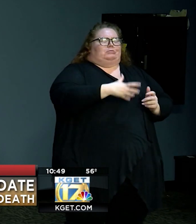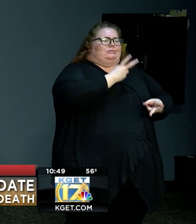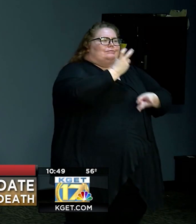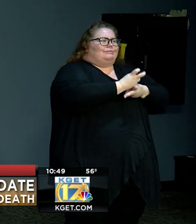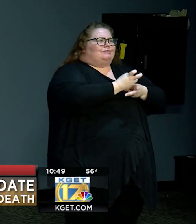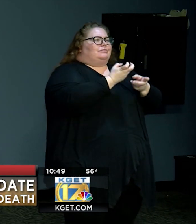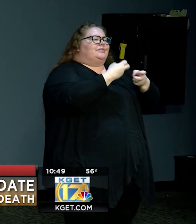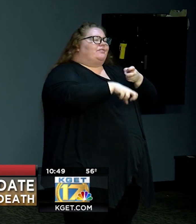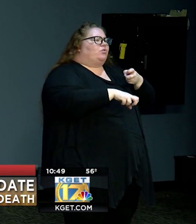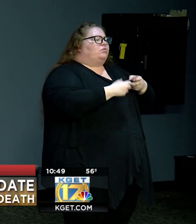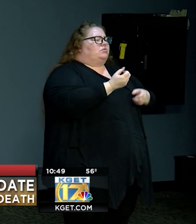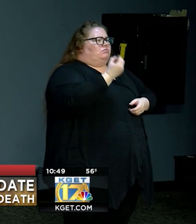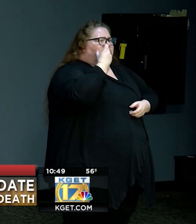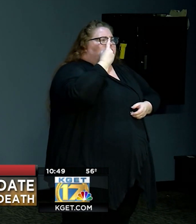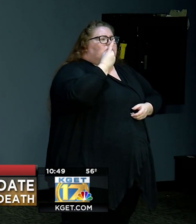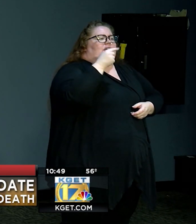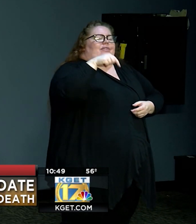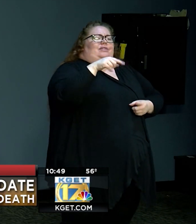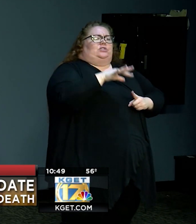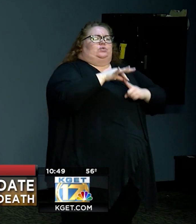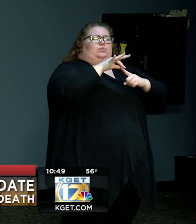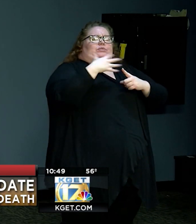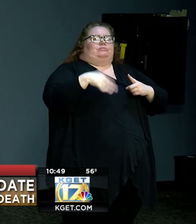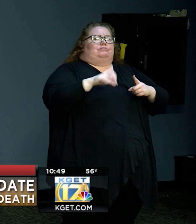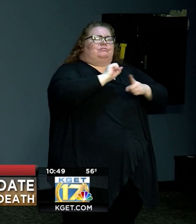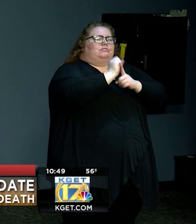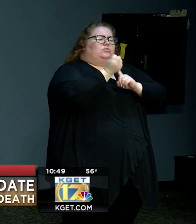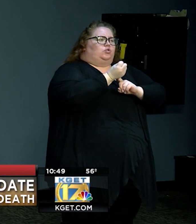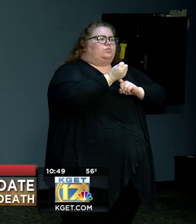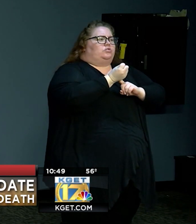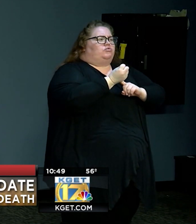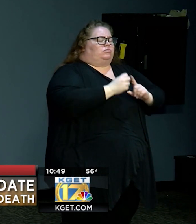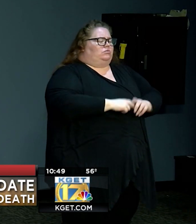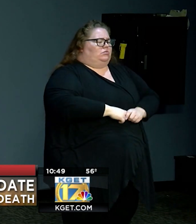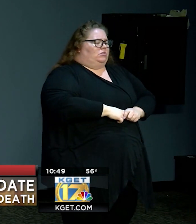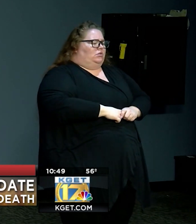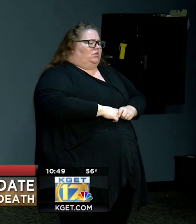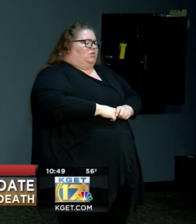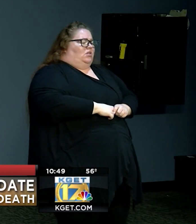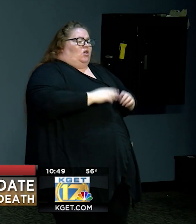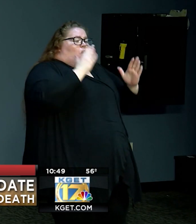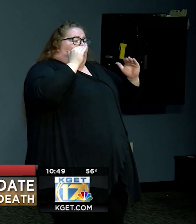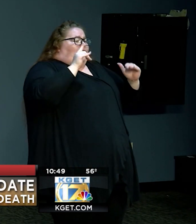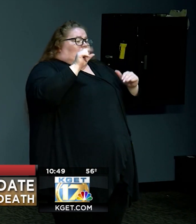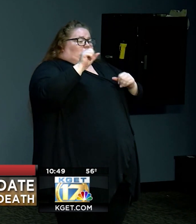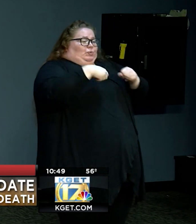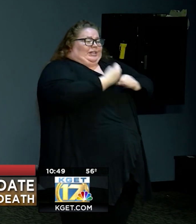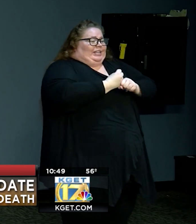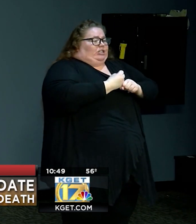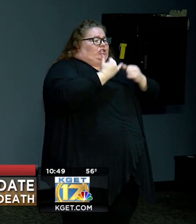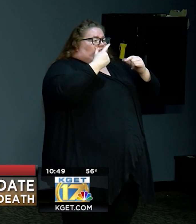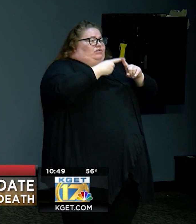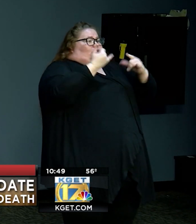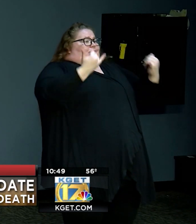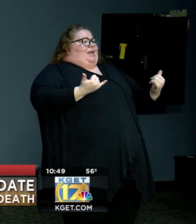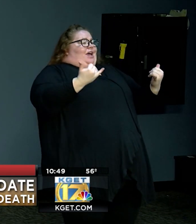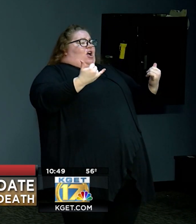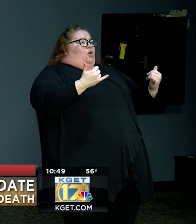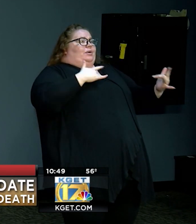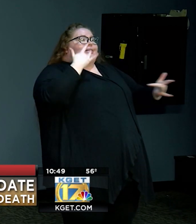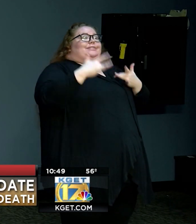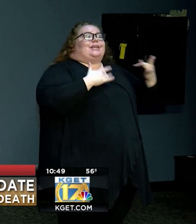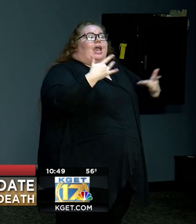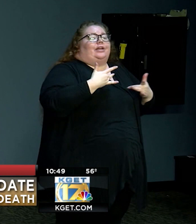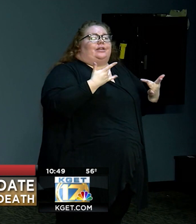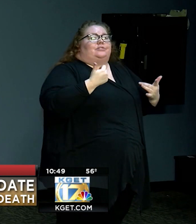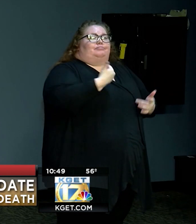This is a unique situation. But someday, hopefully 20 years from now, that person will be so excited to tell they were